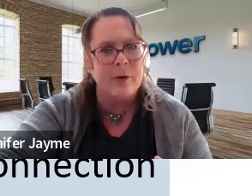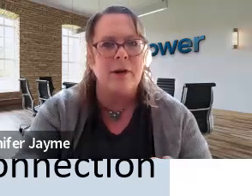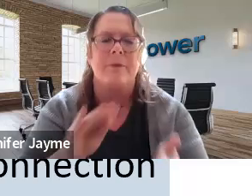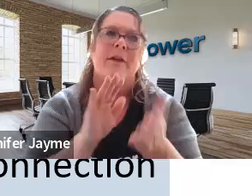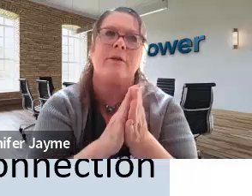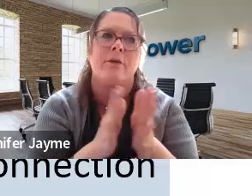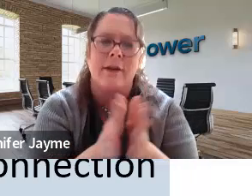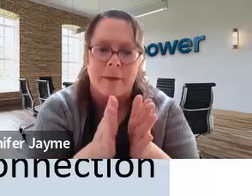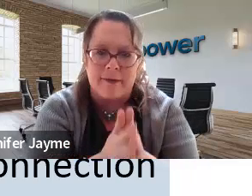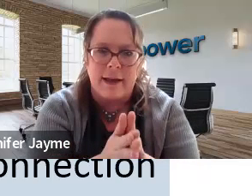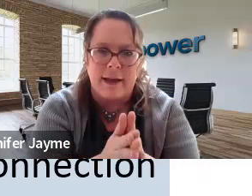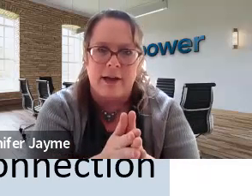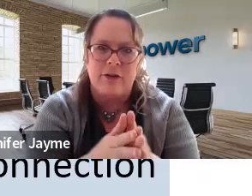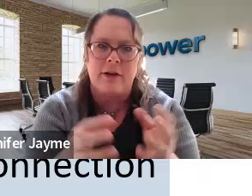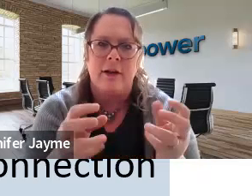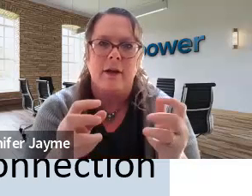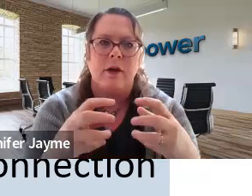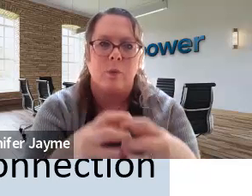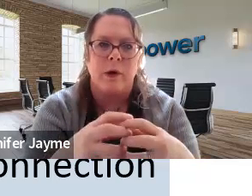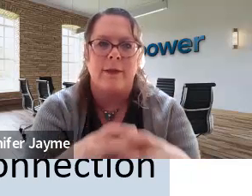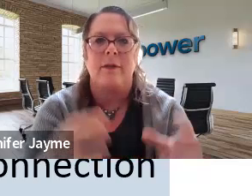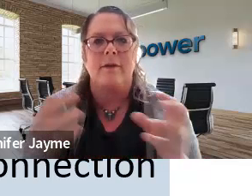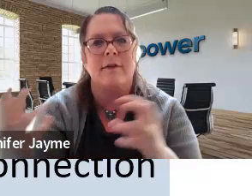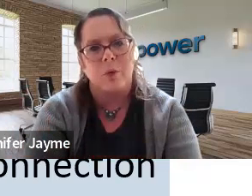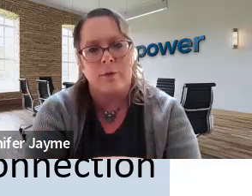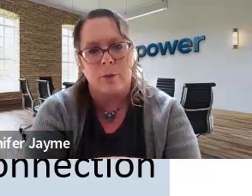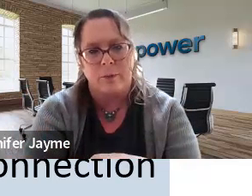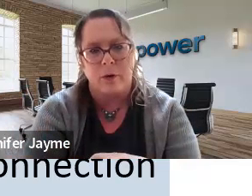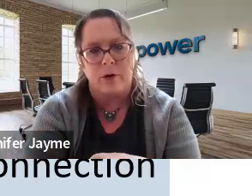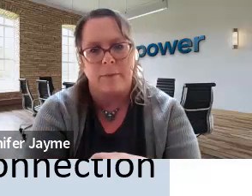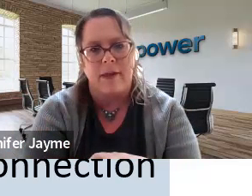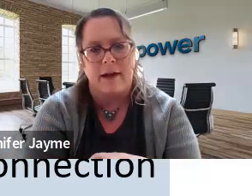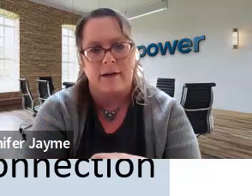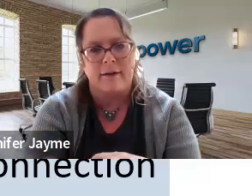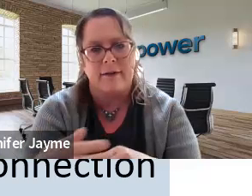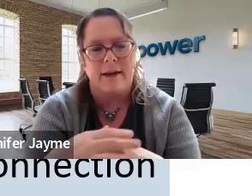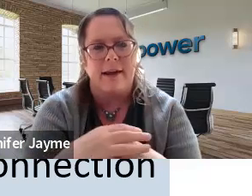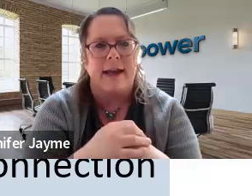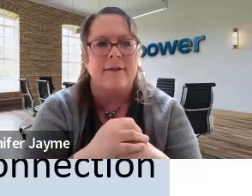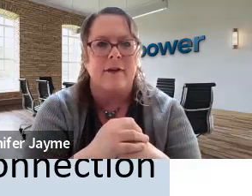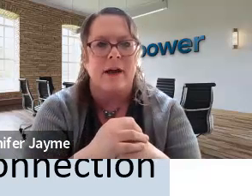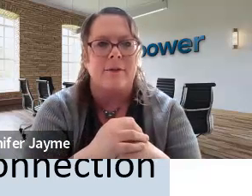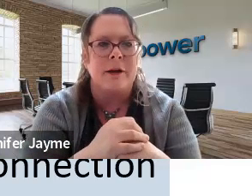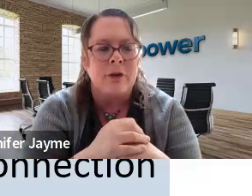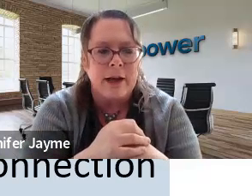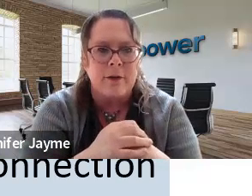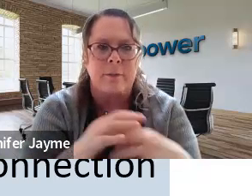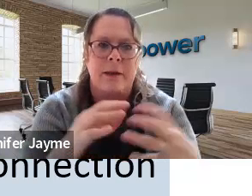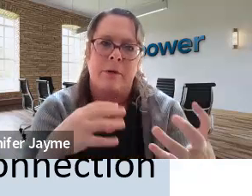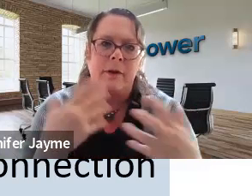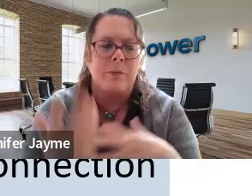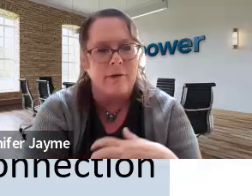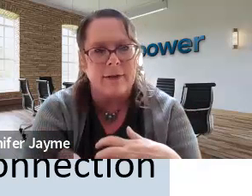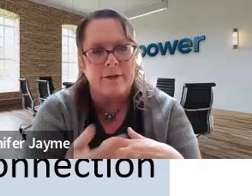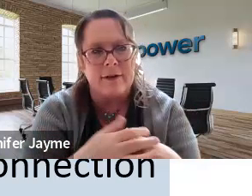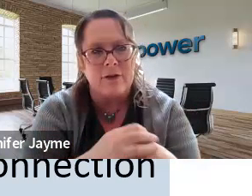literacy programs that do the really basic education with tech workforce programs like ours. And so as we train those